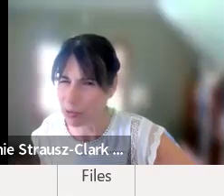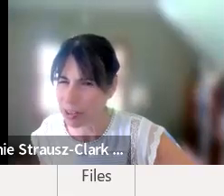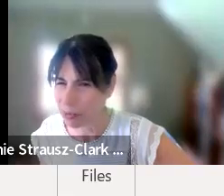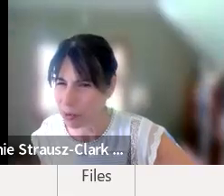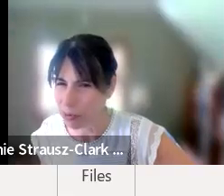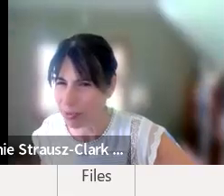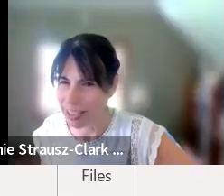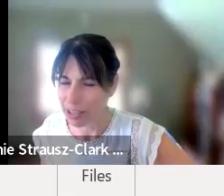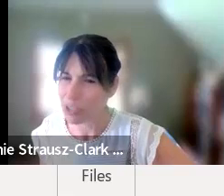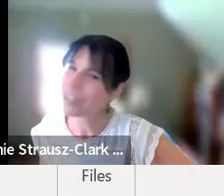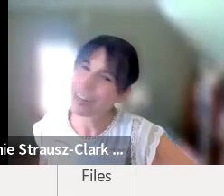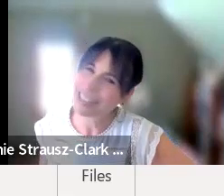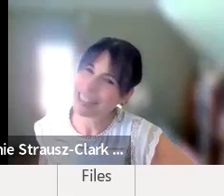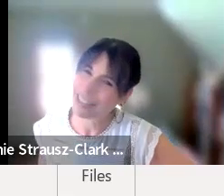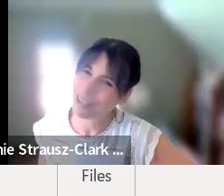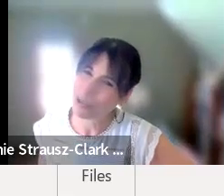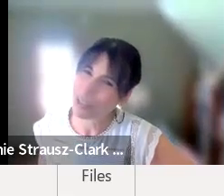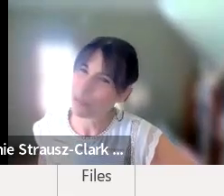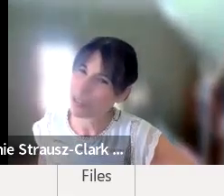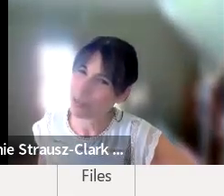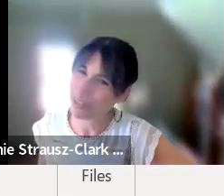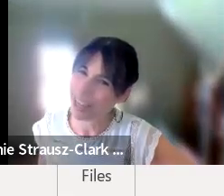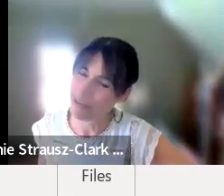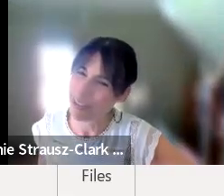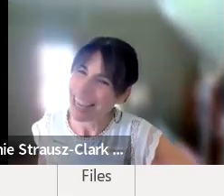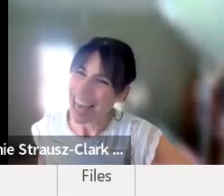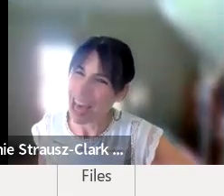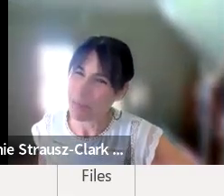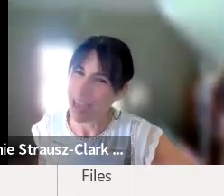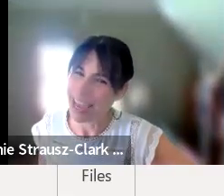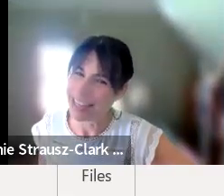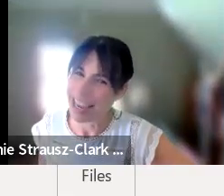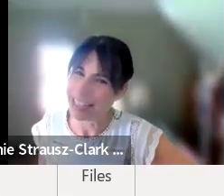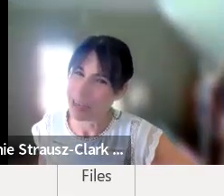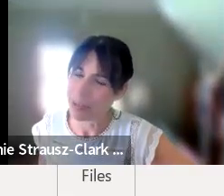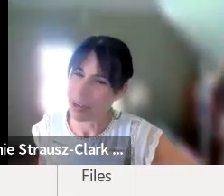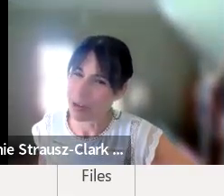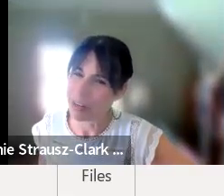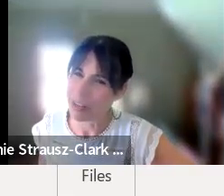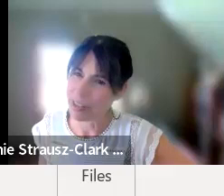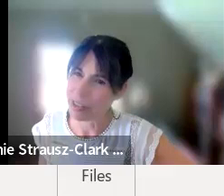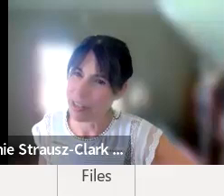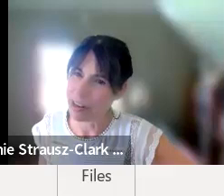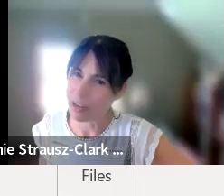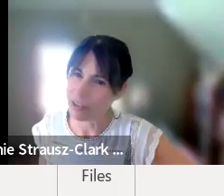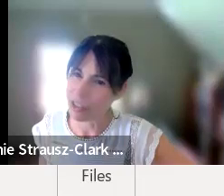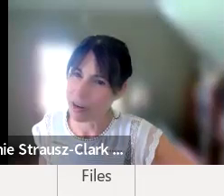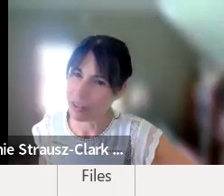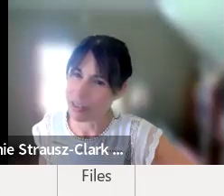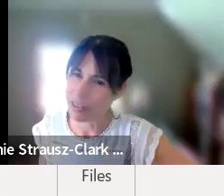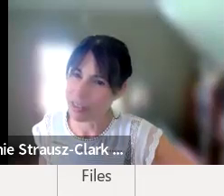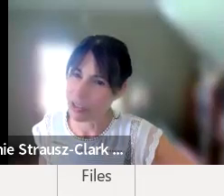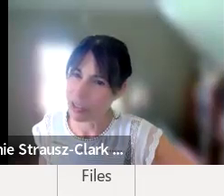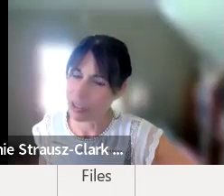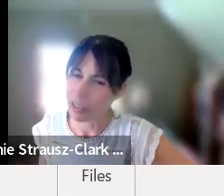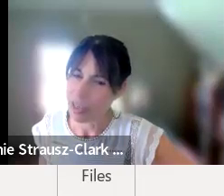sort of read the room, which is not as easy on Zoom as it was in real life, and keep us going here because there's a lot of energy around